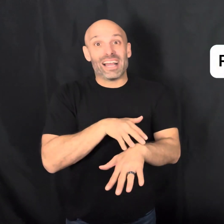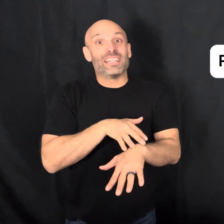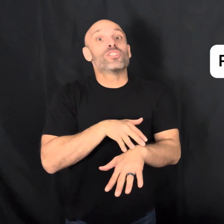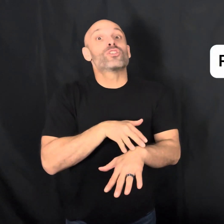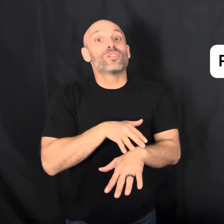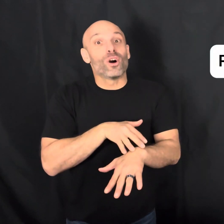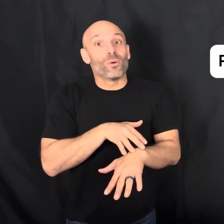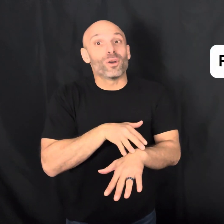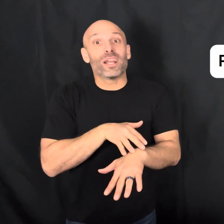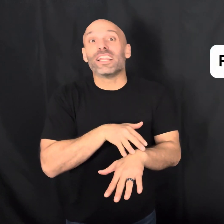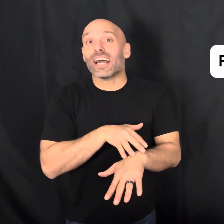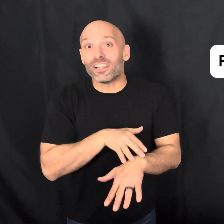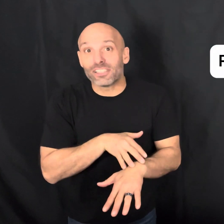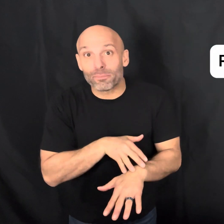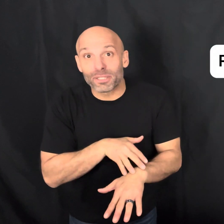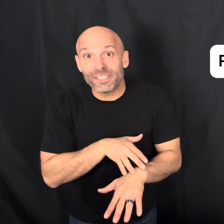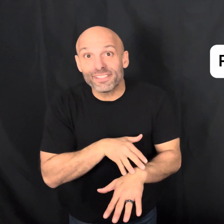sign slower. And then how do you sign please?